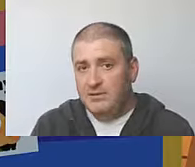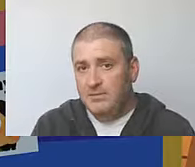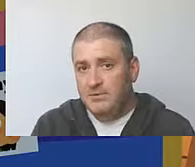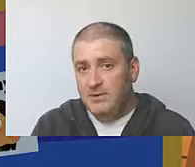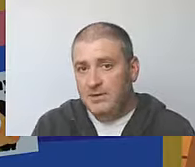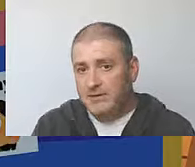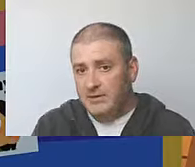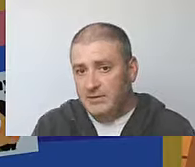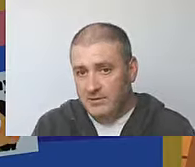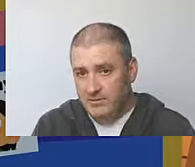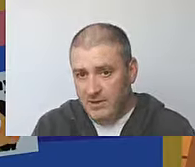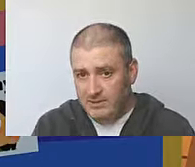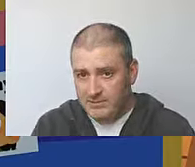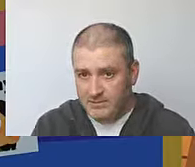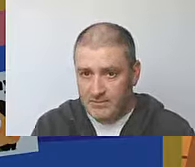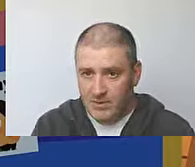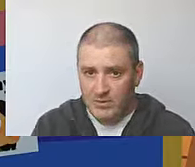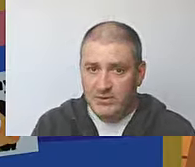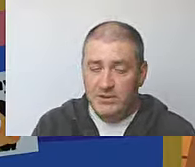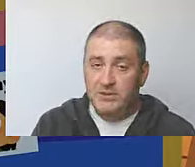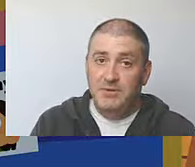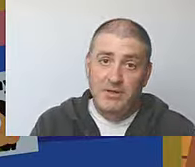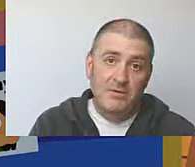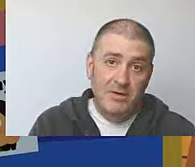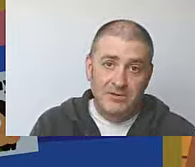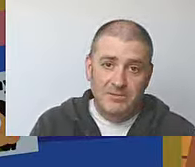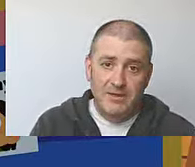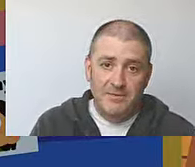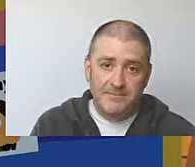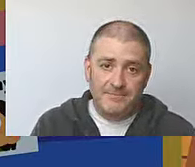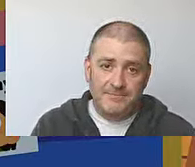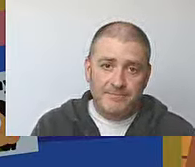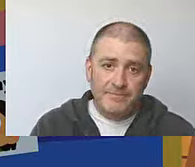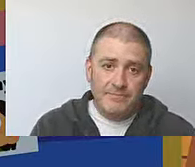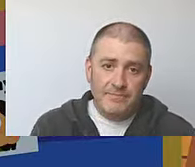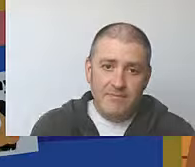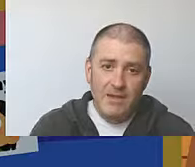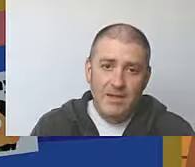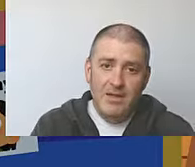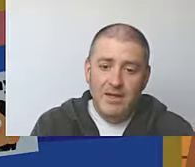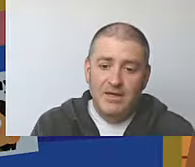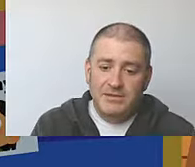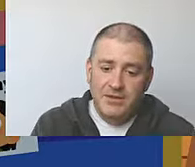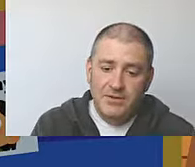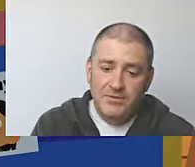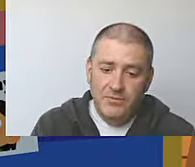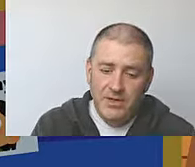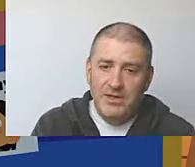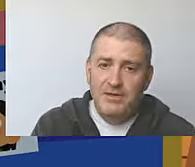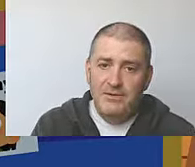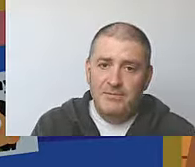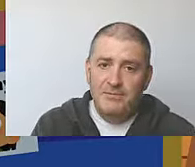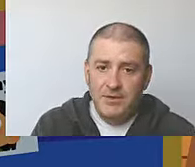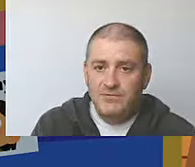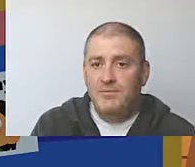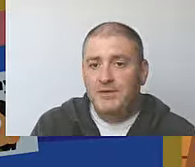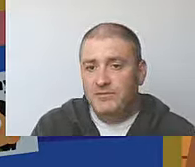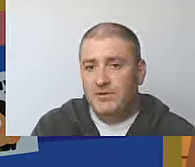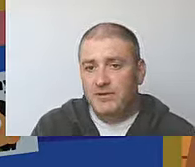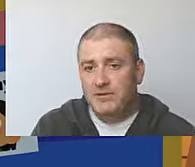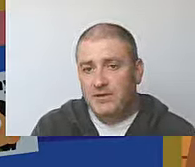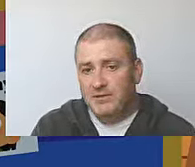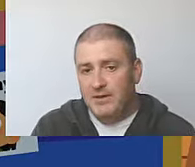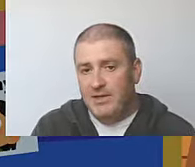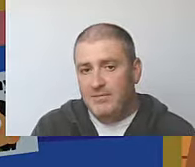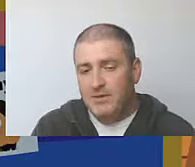the symbol binder on the right, which is used by you as the player. It's a really beautiful piece of